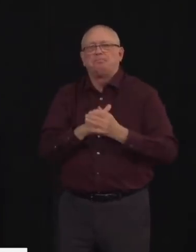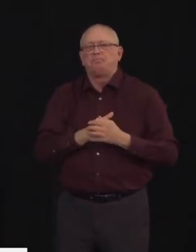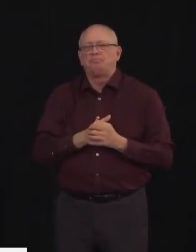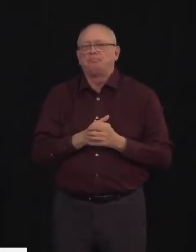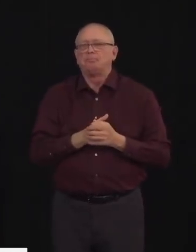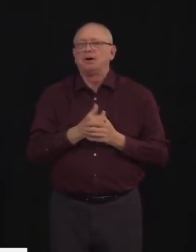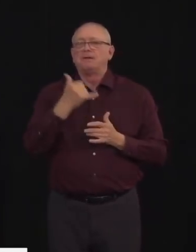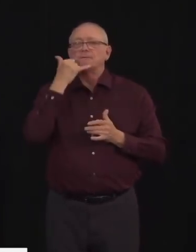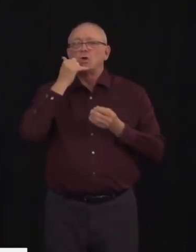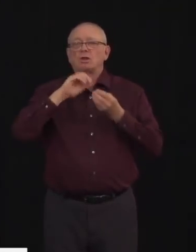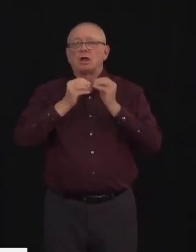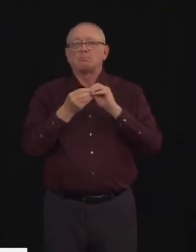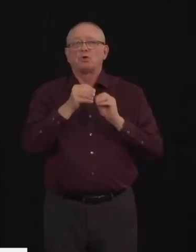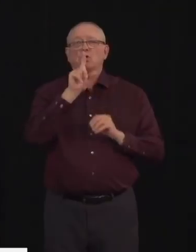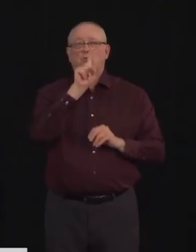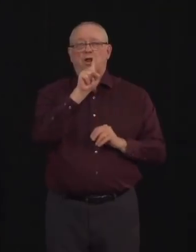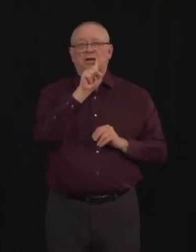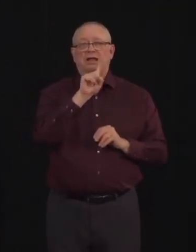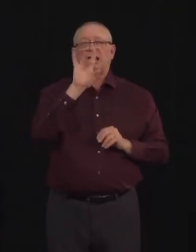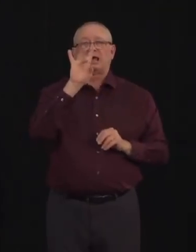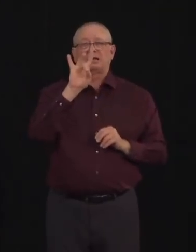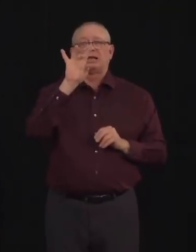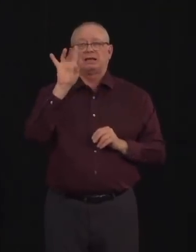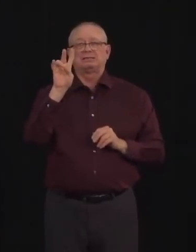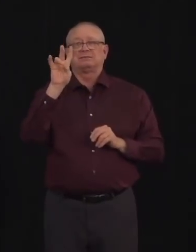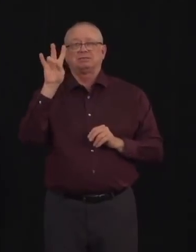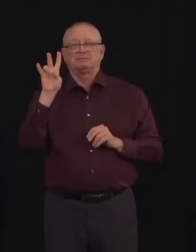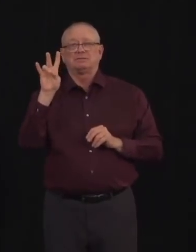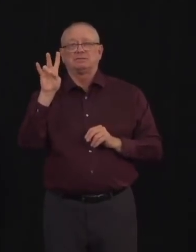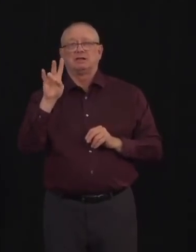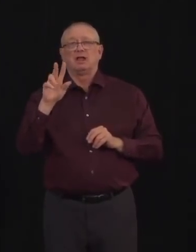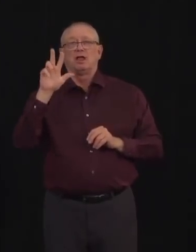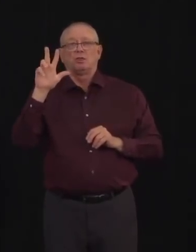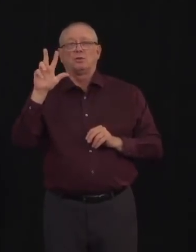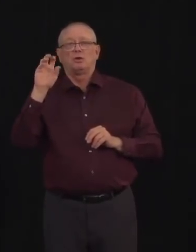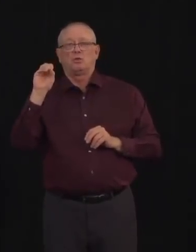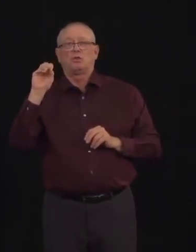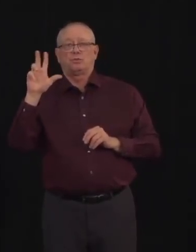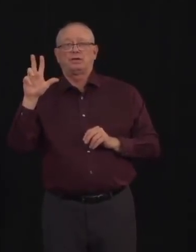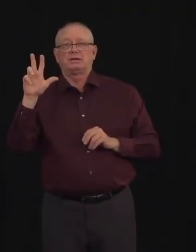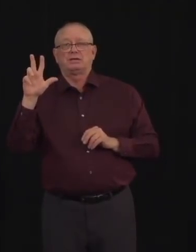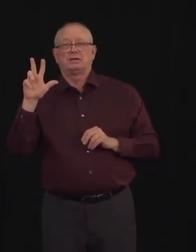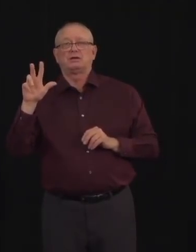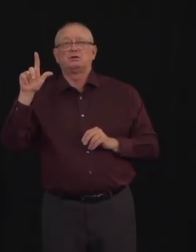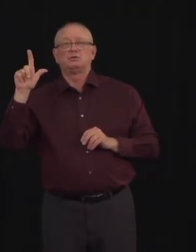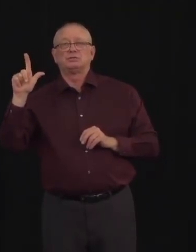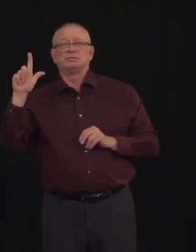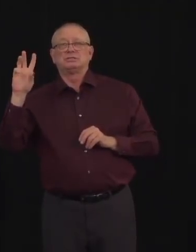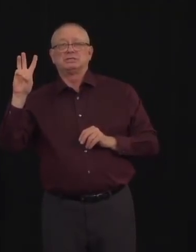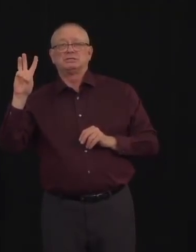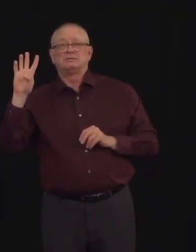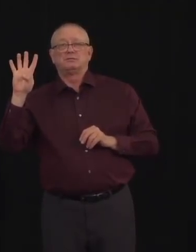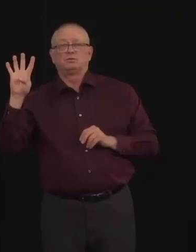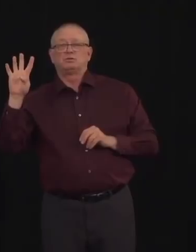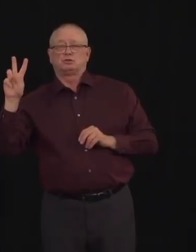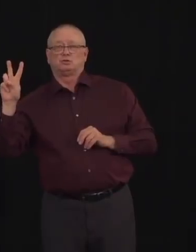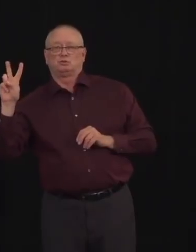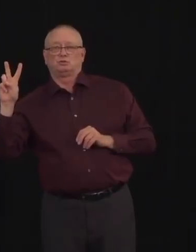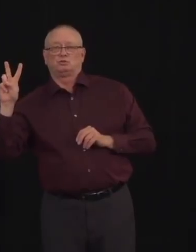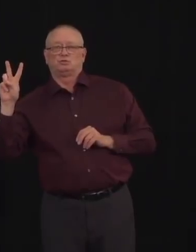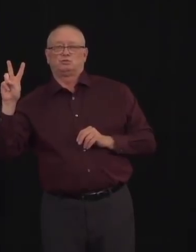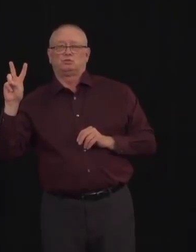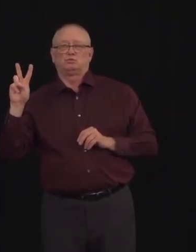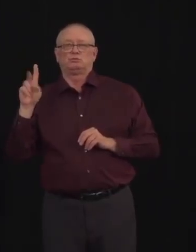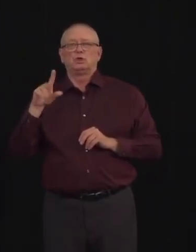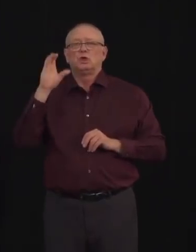1-877-303-2642, and you can find that number by Googling Mental Health Helpline Alberta Health Services. If you are in crisis